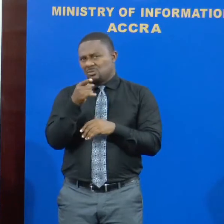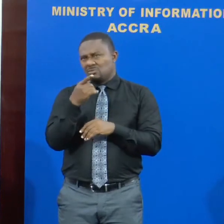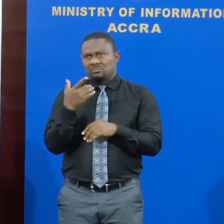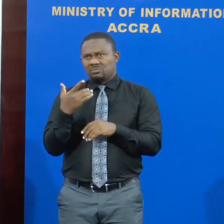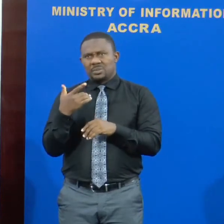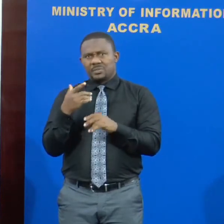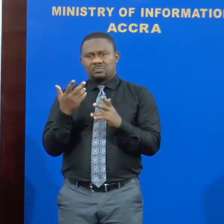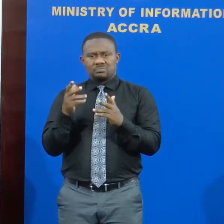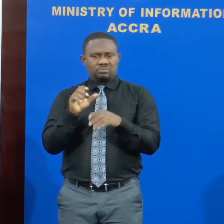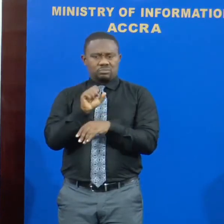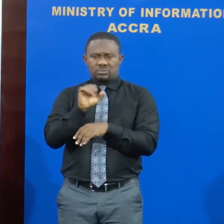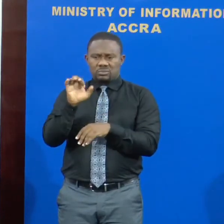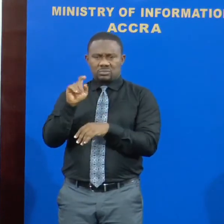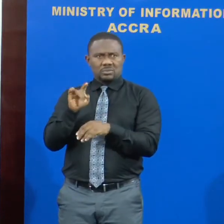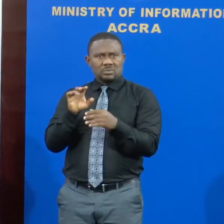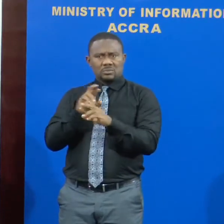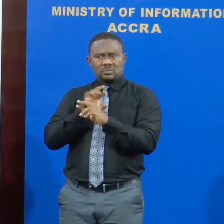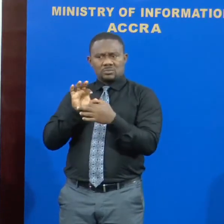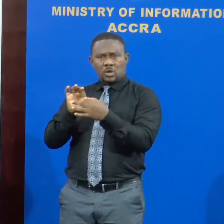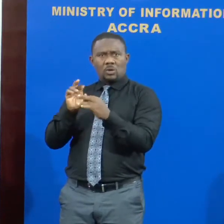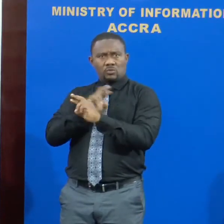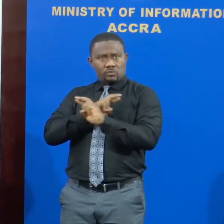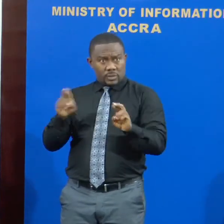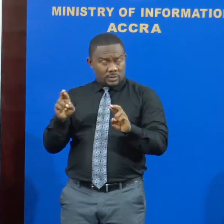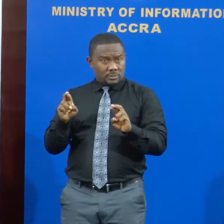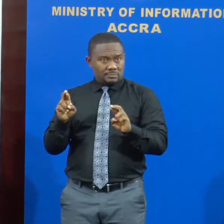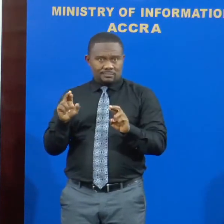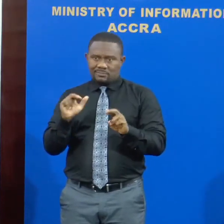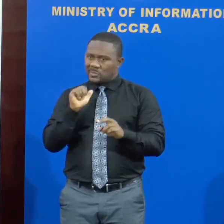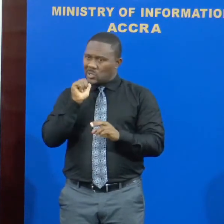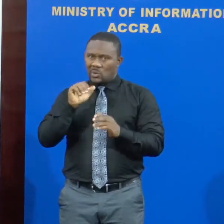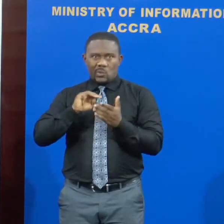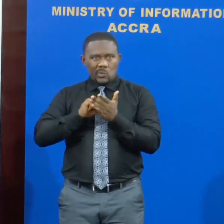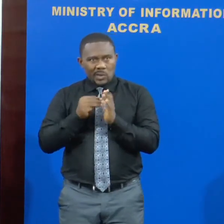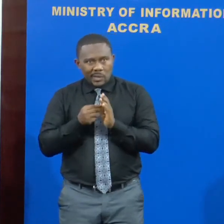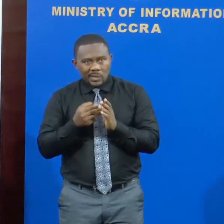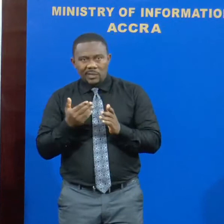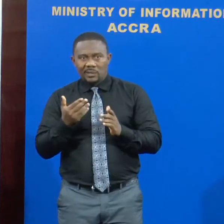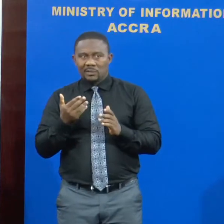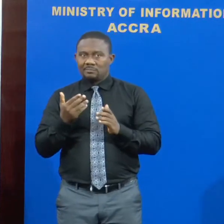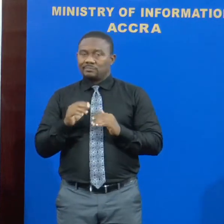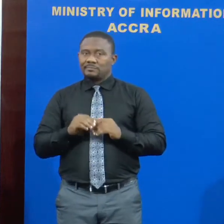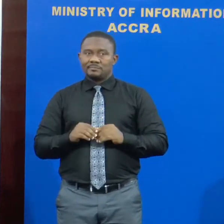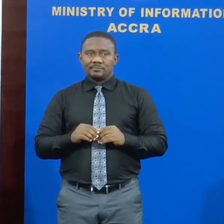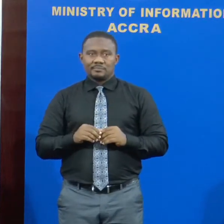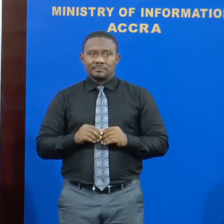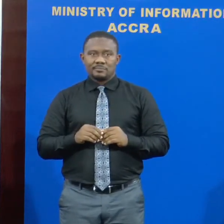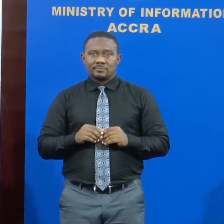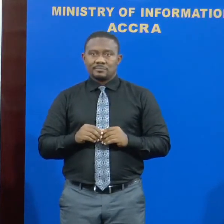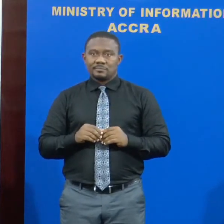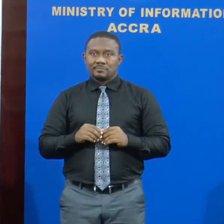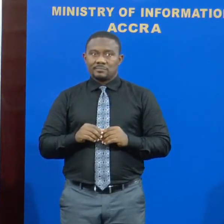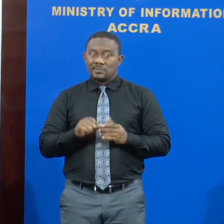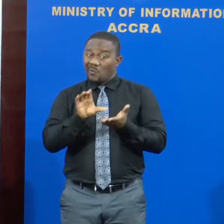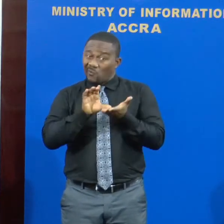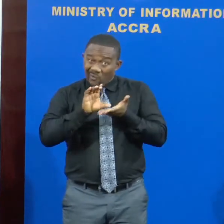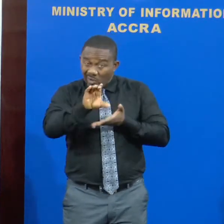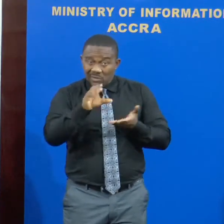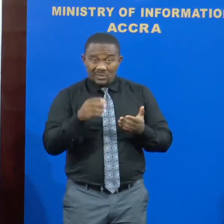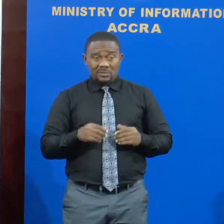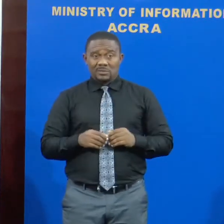speak, does not mean that you are going to be